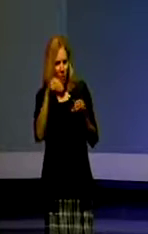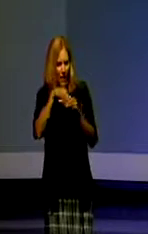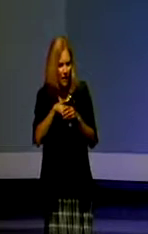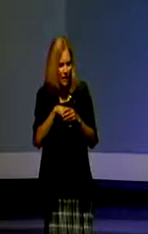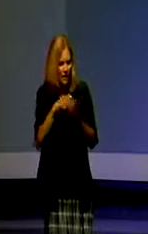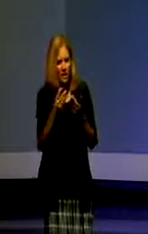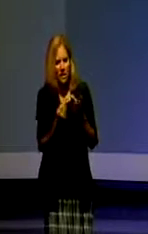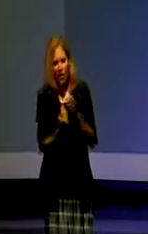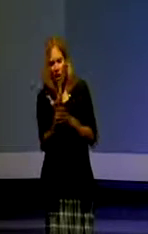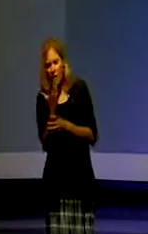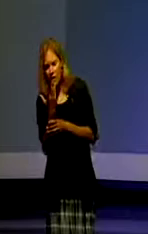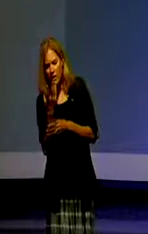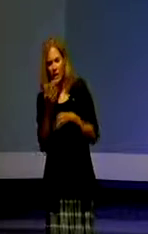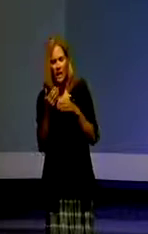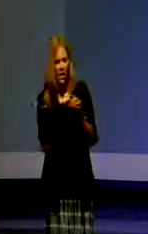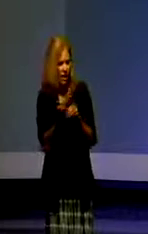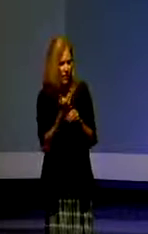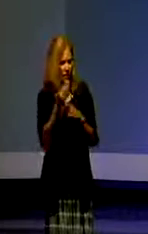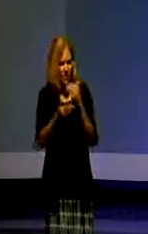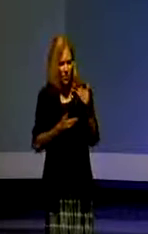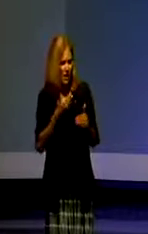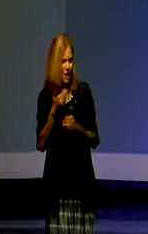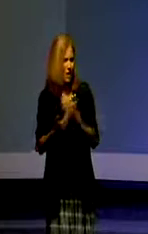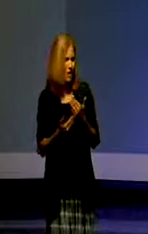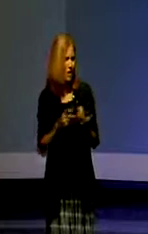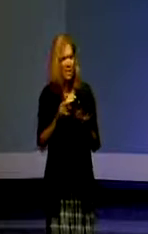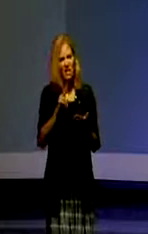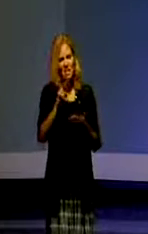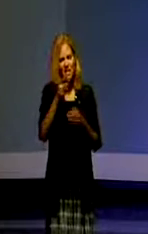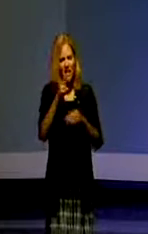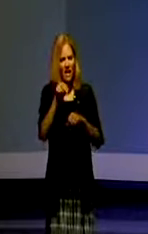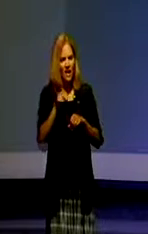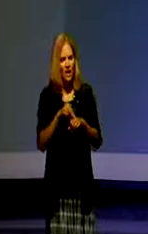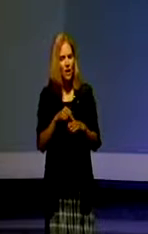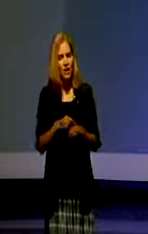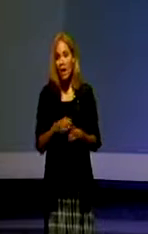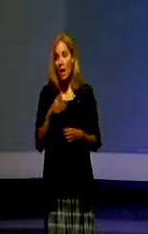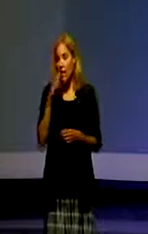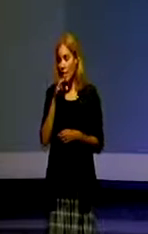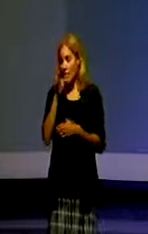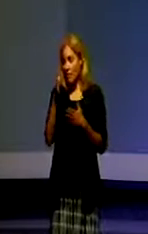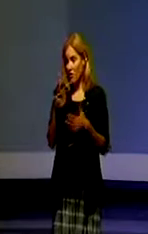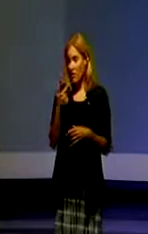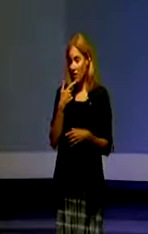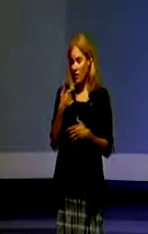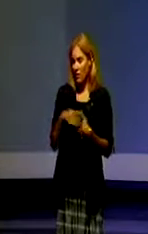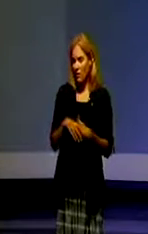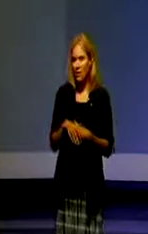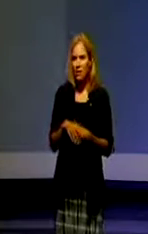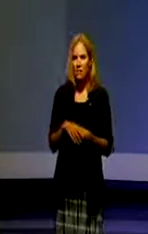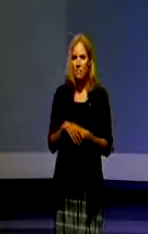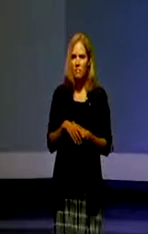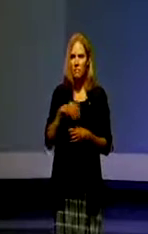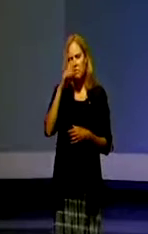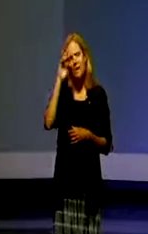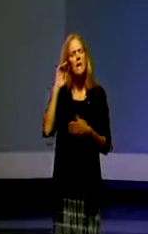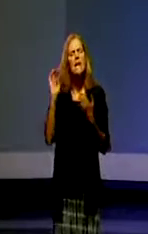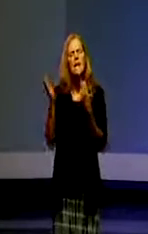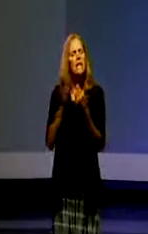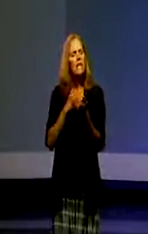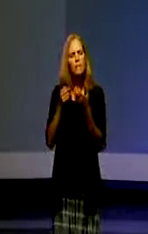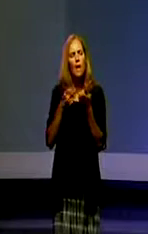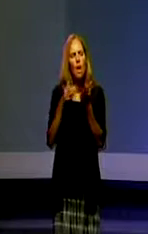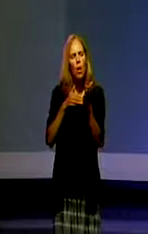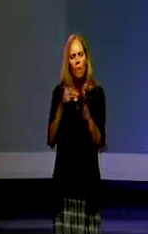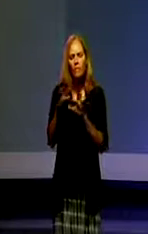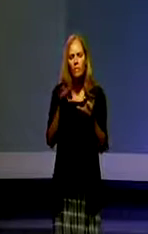and the harvesting, and this process just must become second nature. And I can remember the farmer saying, oh, it doesn't matter how long